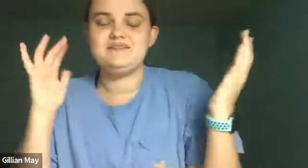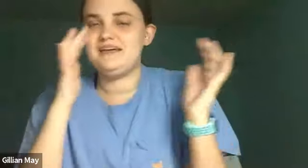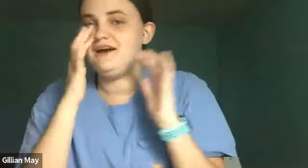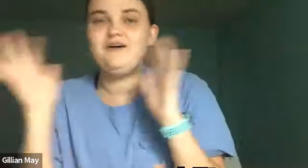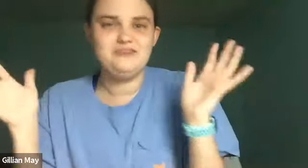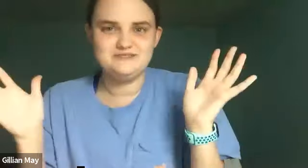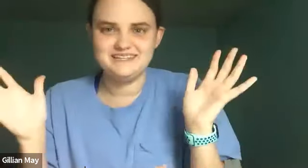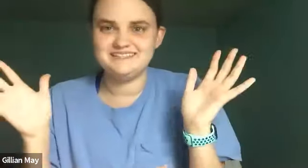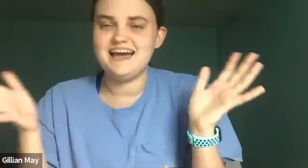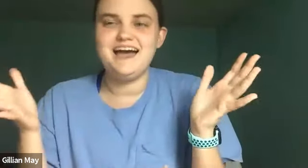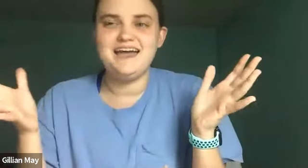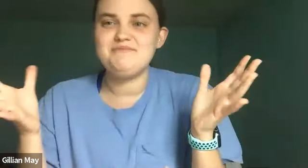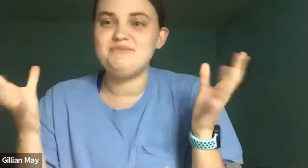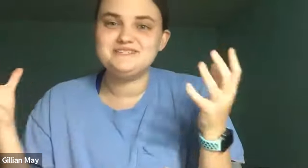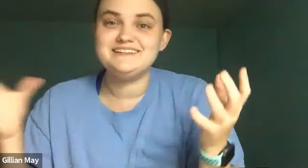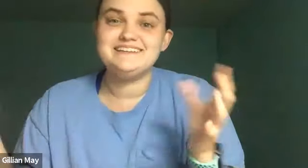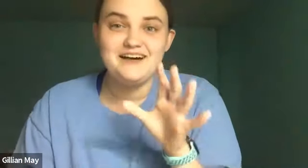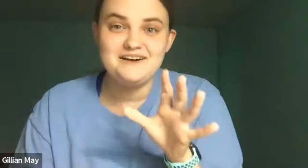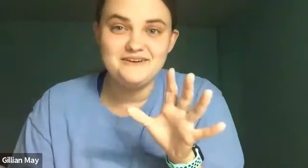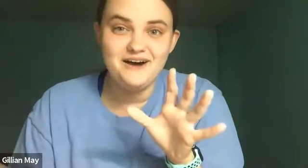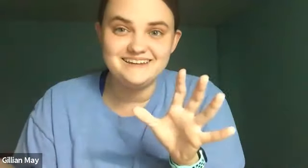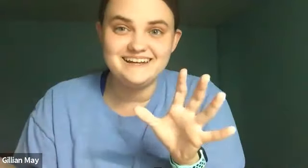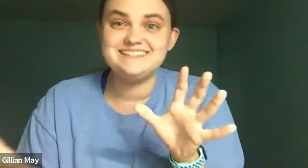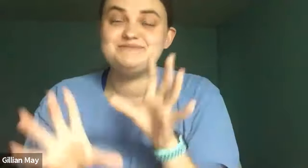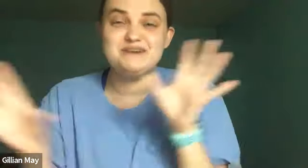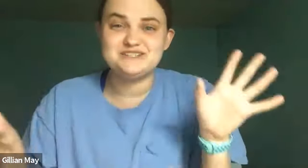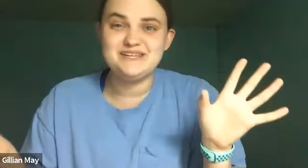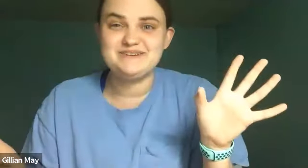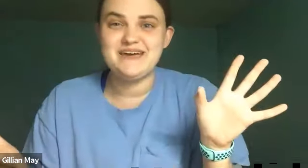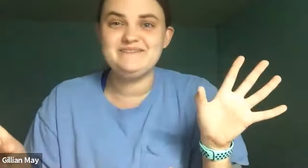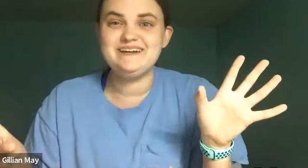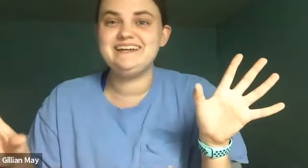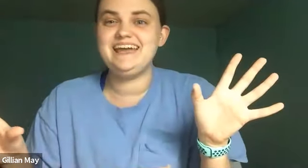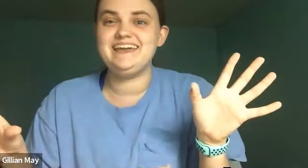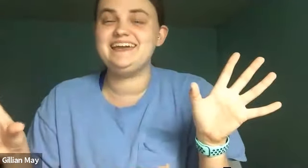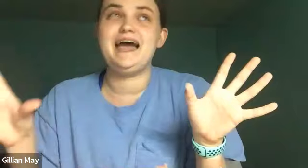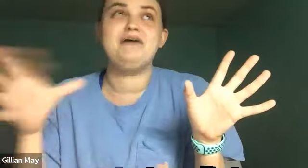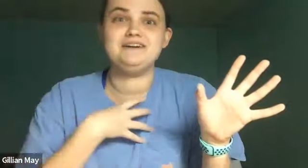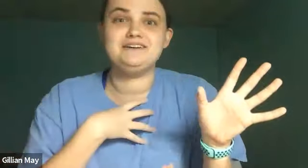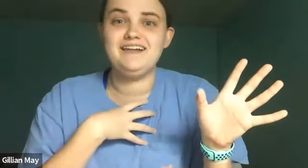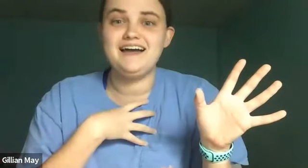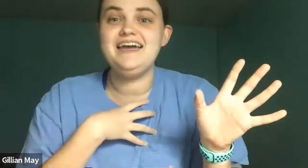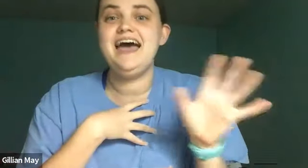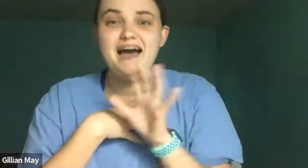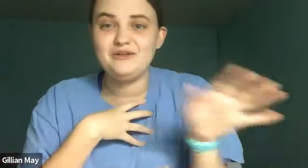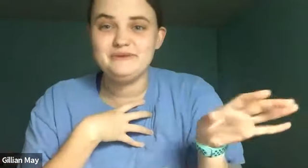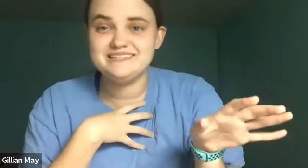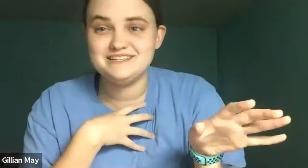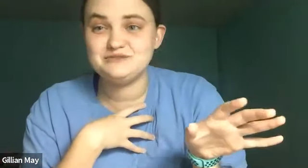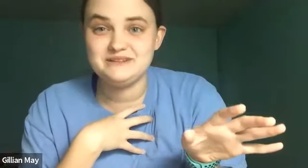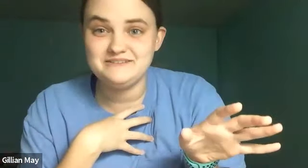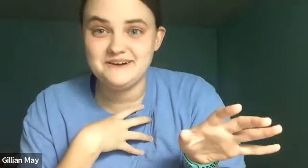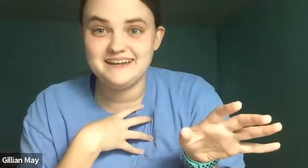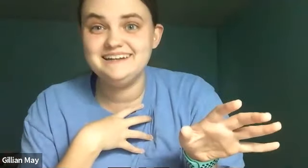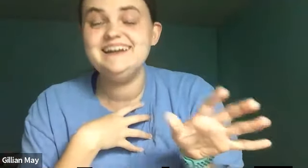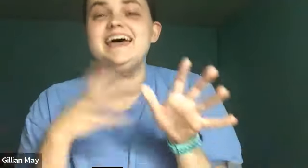like all those things. I personally love holidays, especially like with Halloween. And I'm not gonna lie, Halloween signs are really fun.